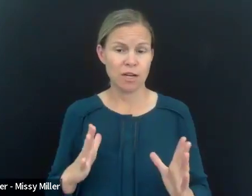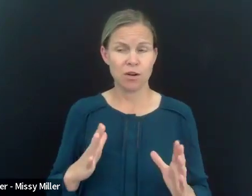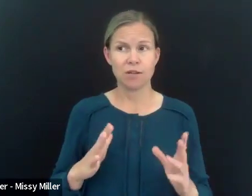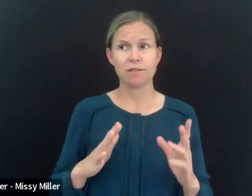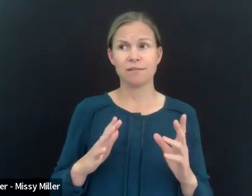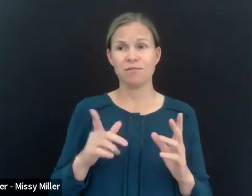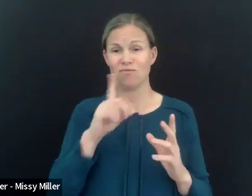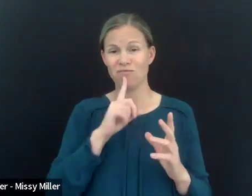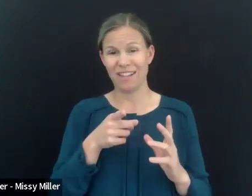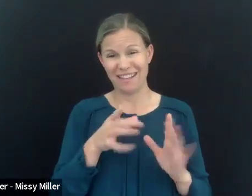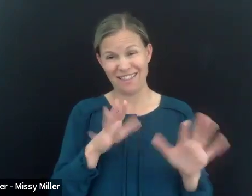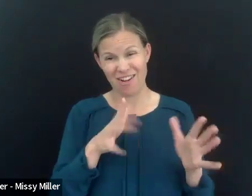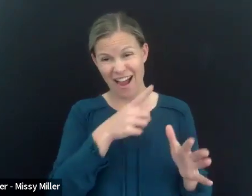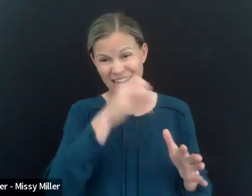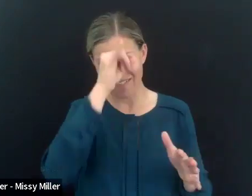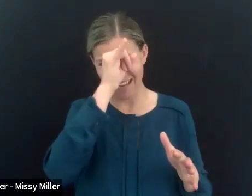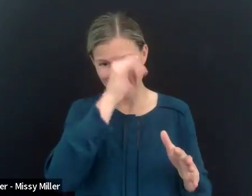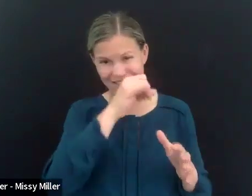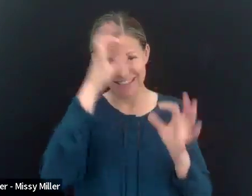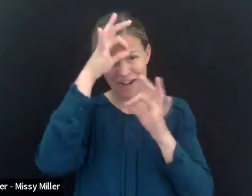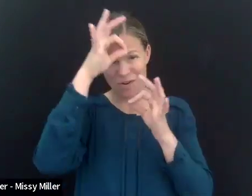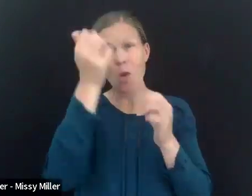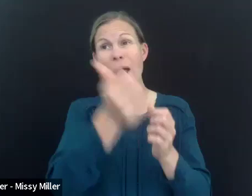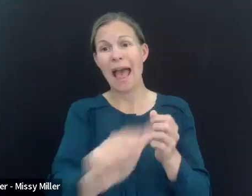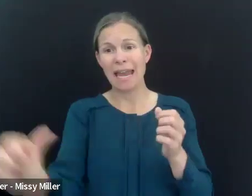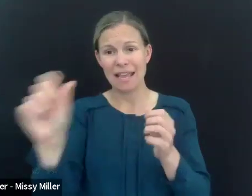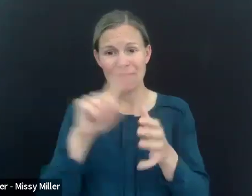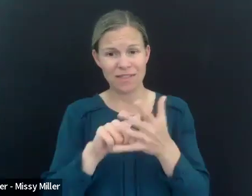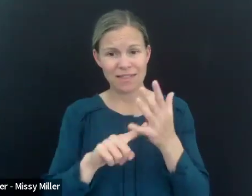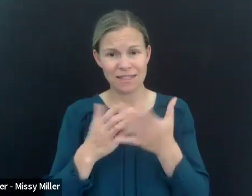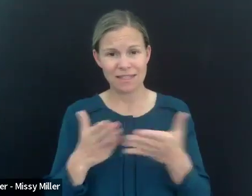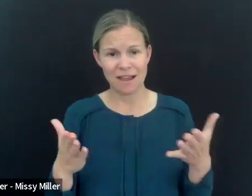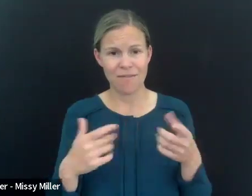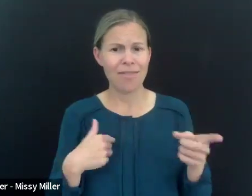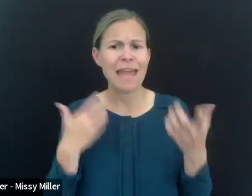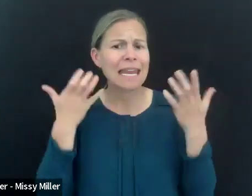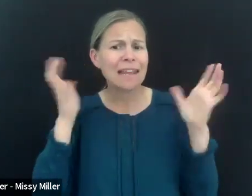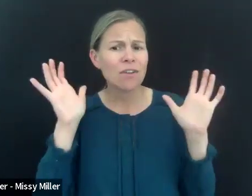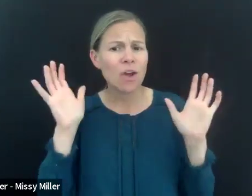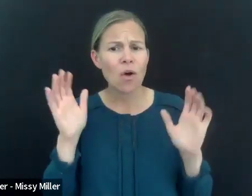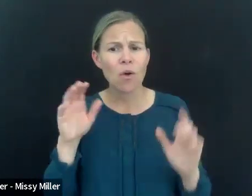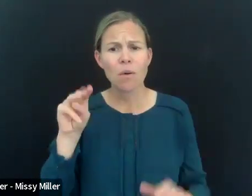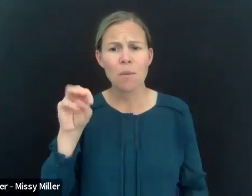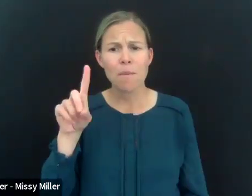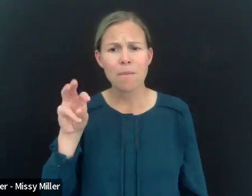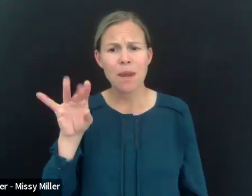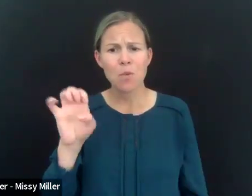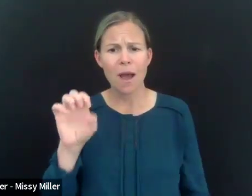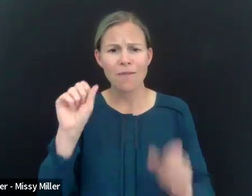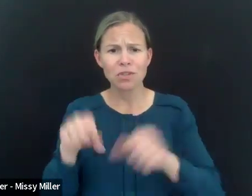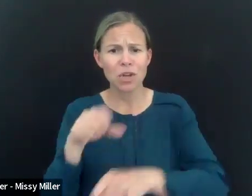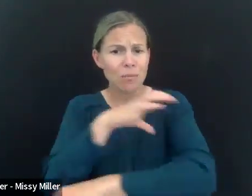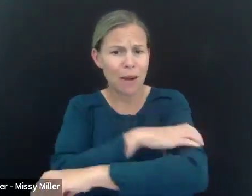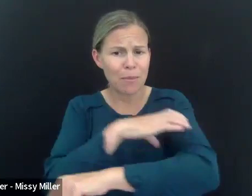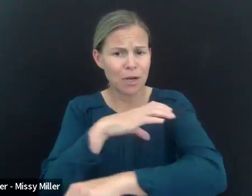they're kind of idiots. They don't know any of this stuff. Like we went and they didn't even know midwives could take blood pressures. We're like, really? Like, oh, we're on that level